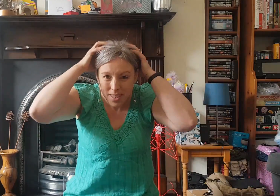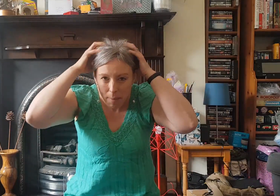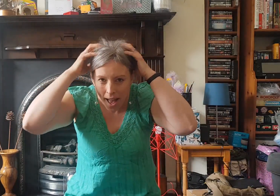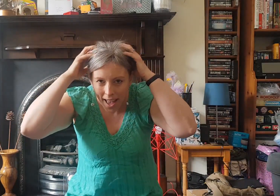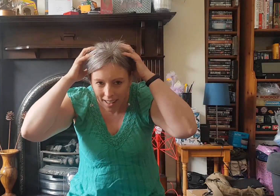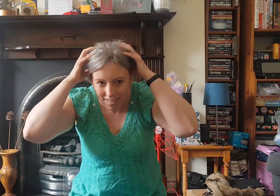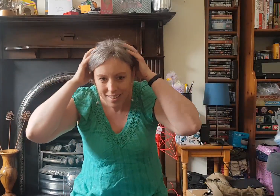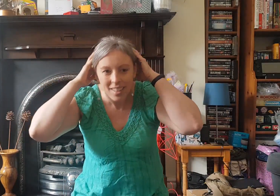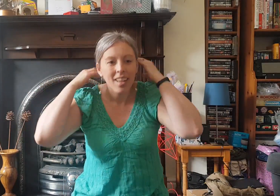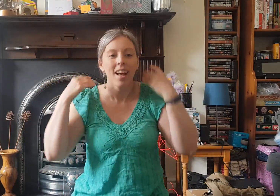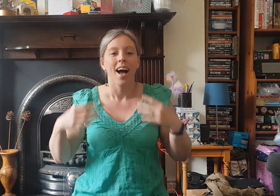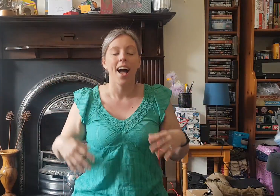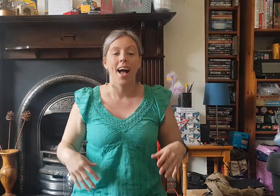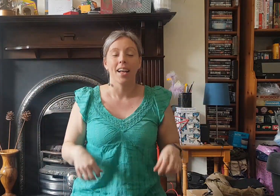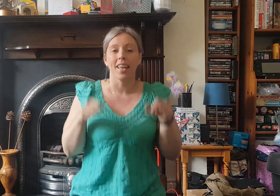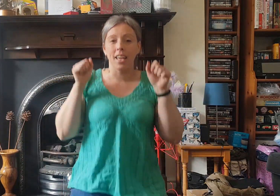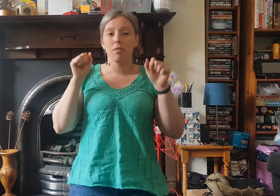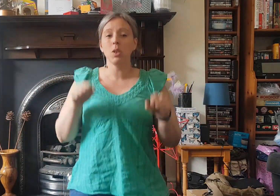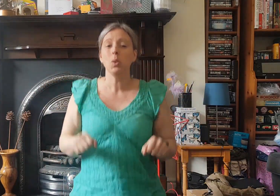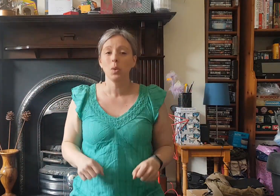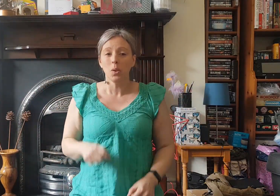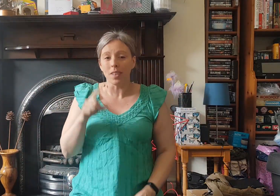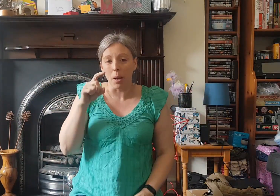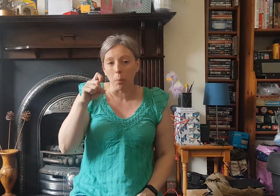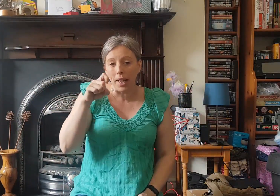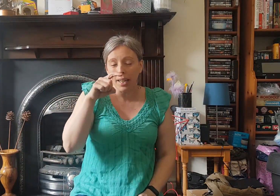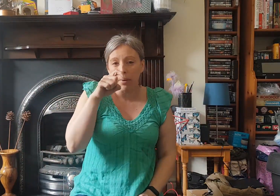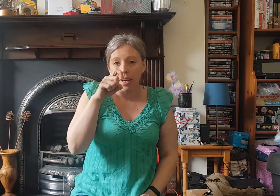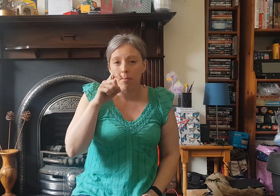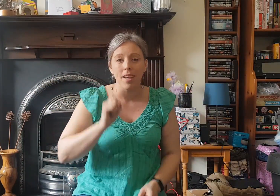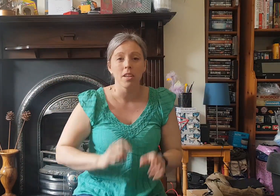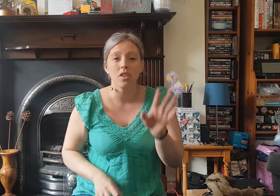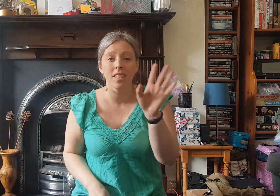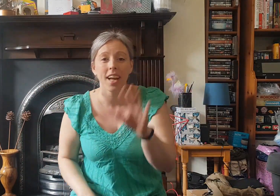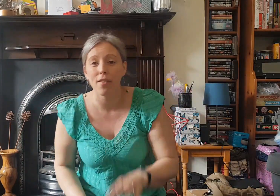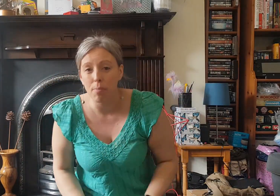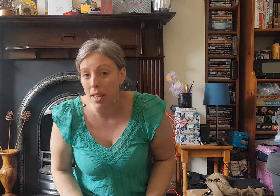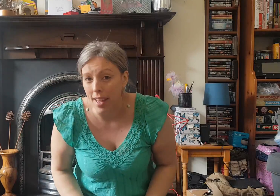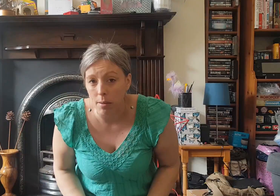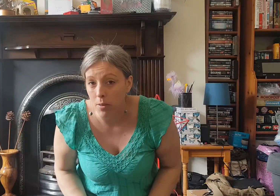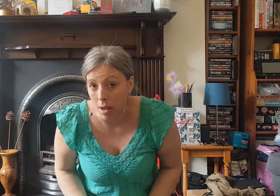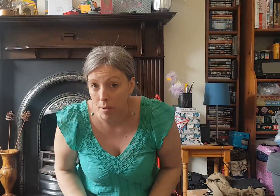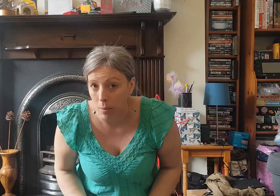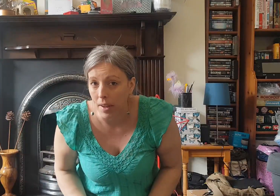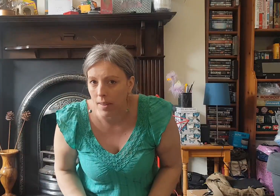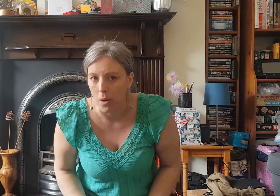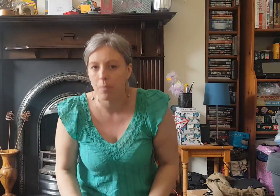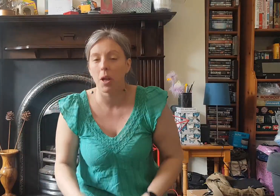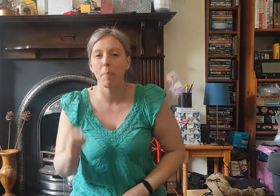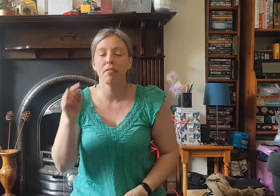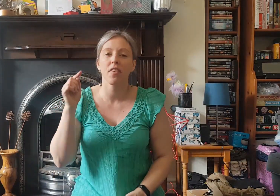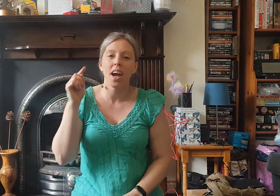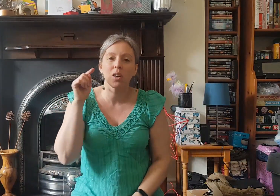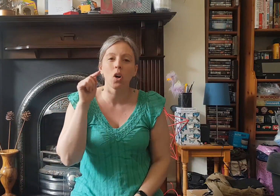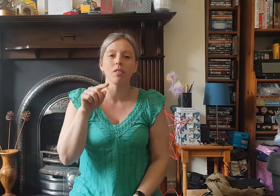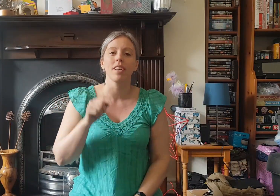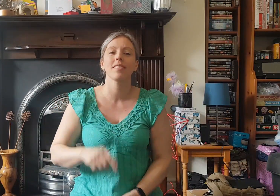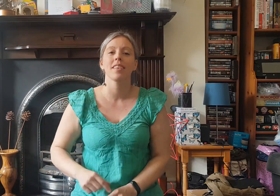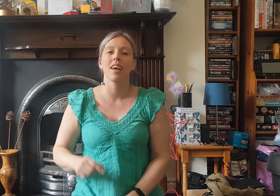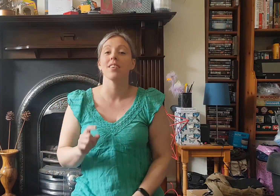bears and kangaroos and wiggly worms and you're just gonna have to pick the animals up as we go along but for our chorus there are some